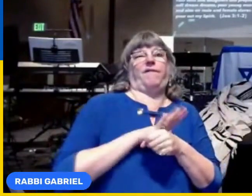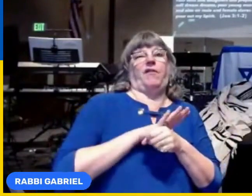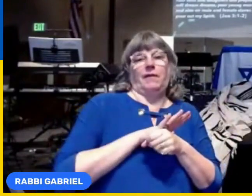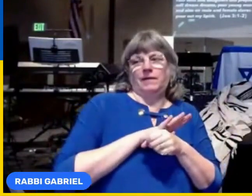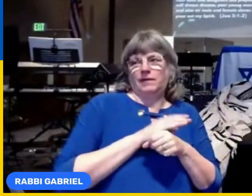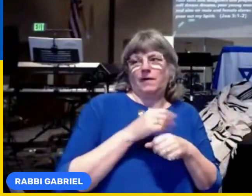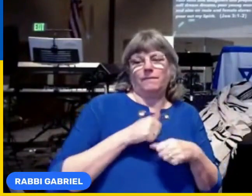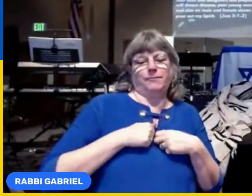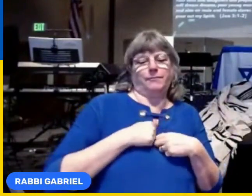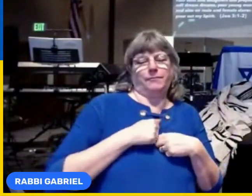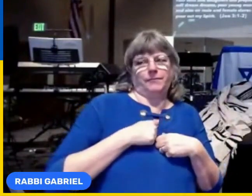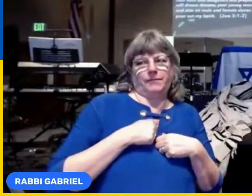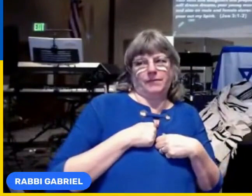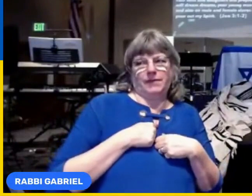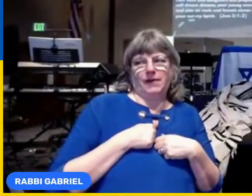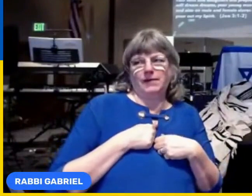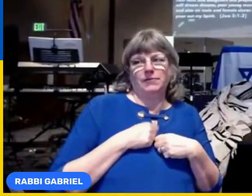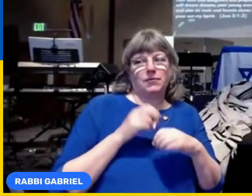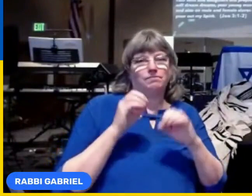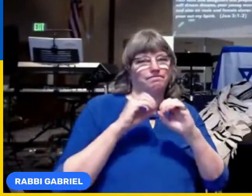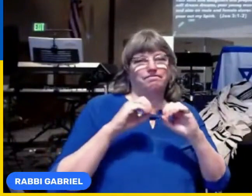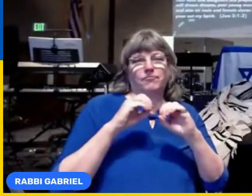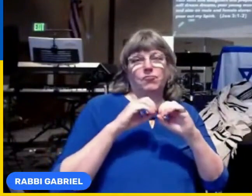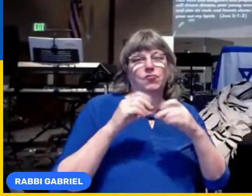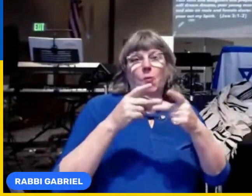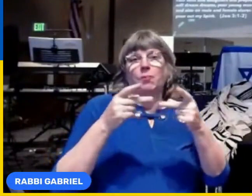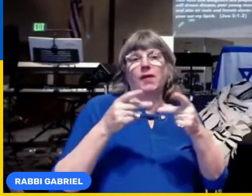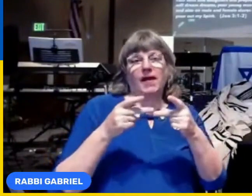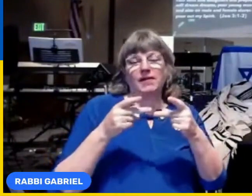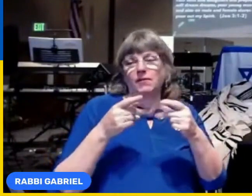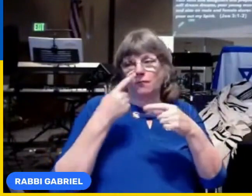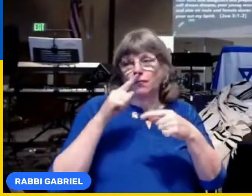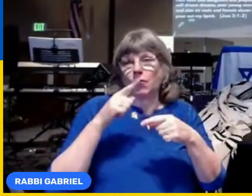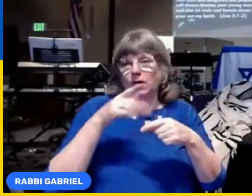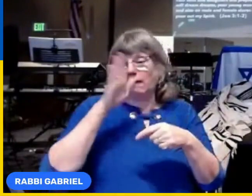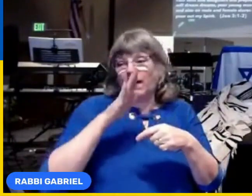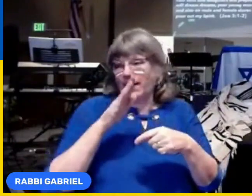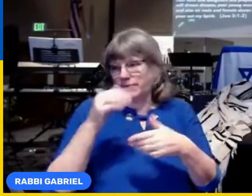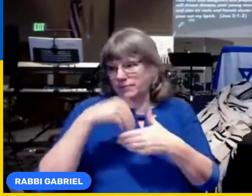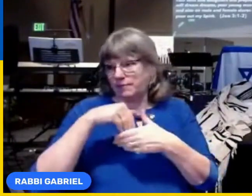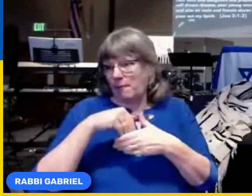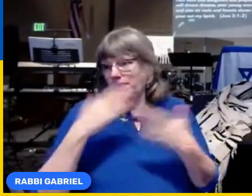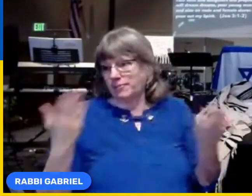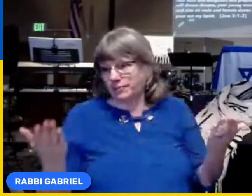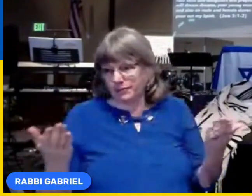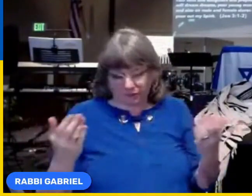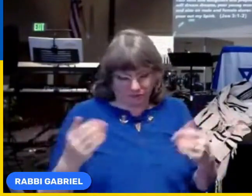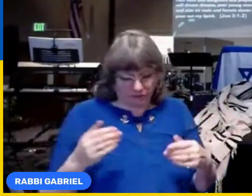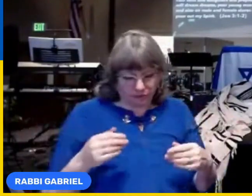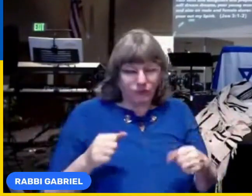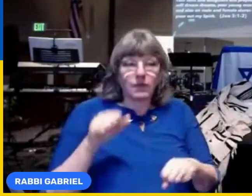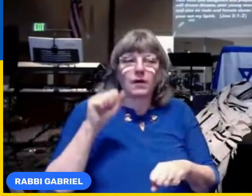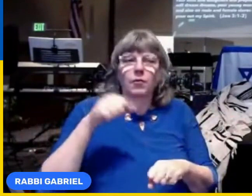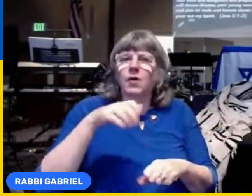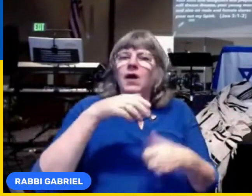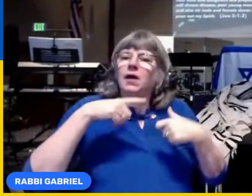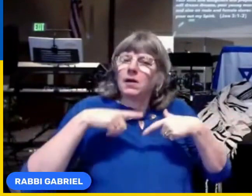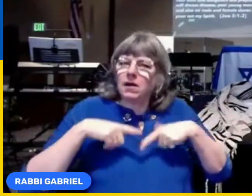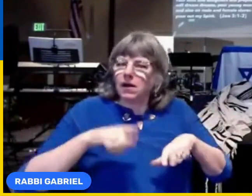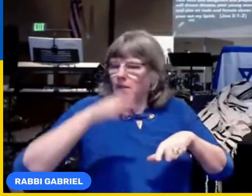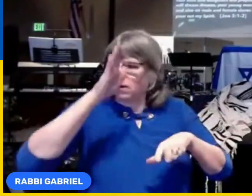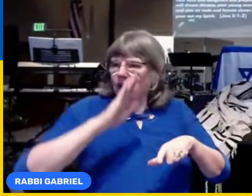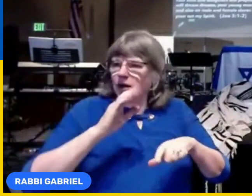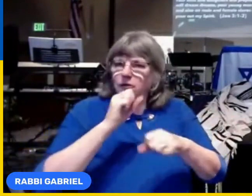his heart for Hashem. He's full of himself. So we must allow Hashem to work that humility